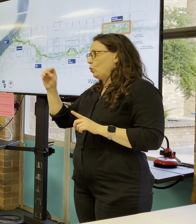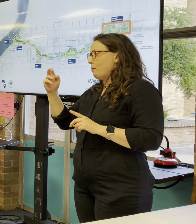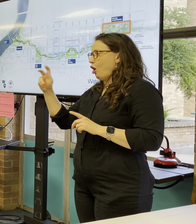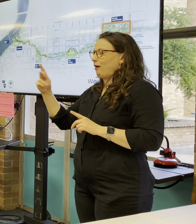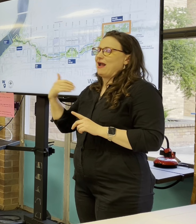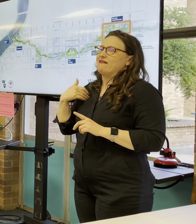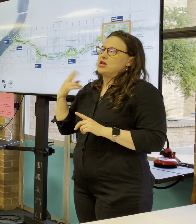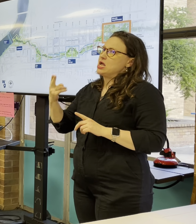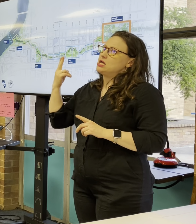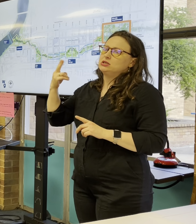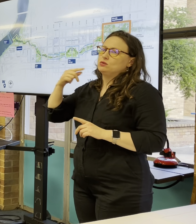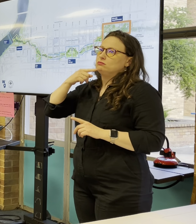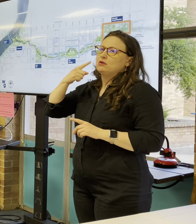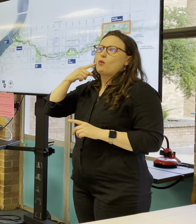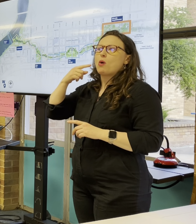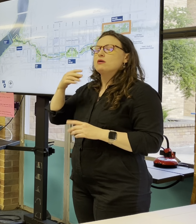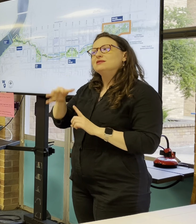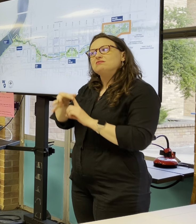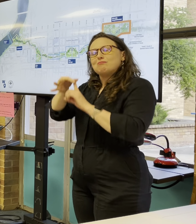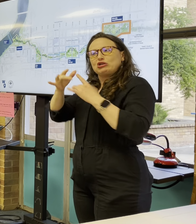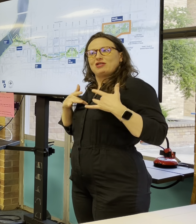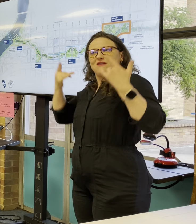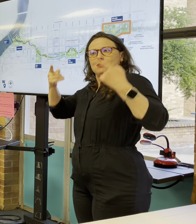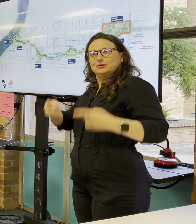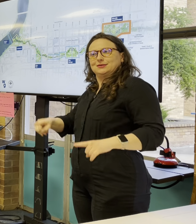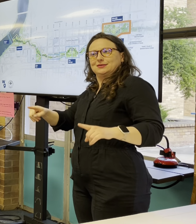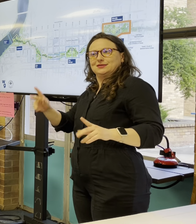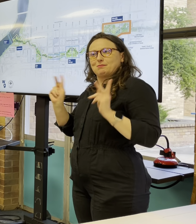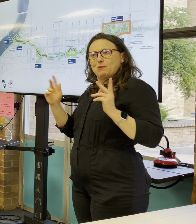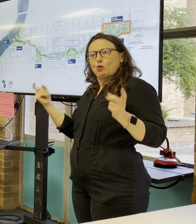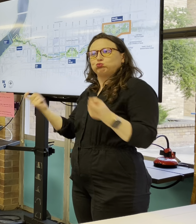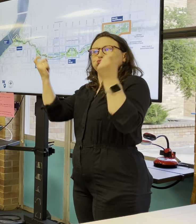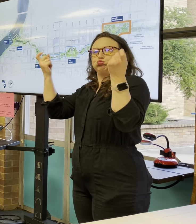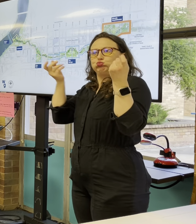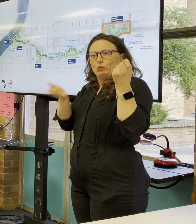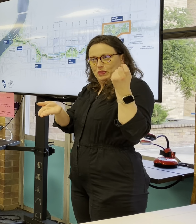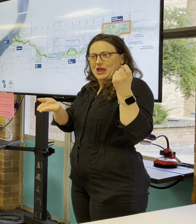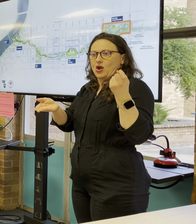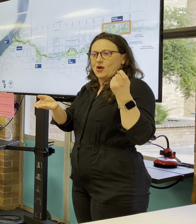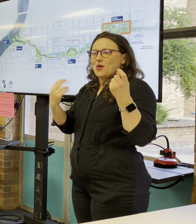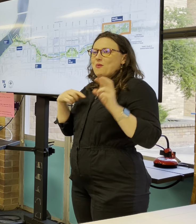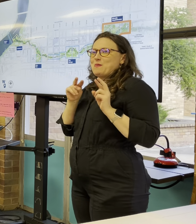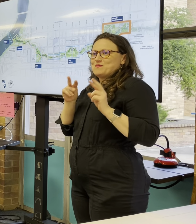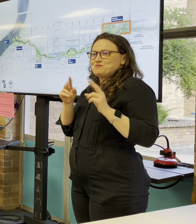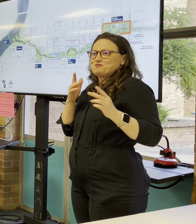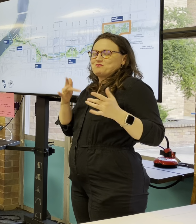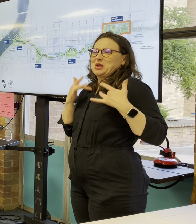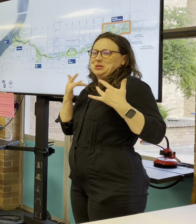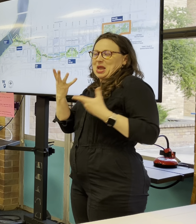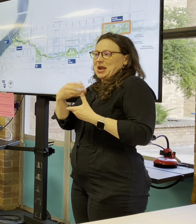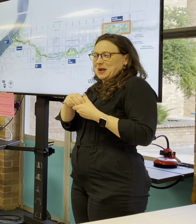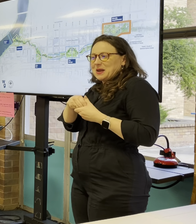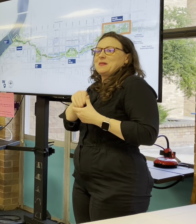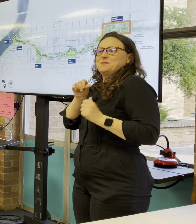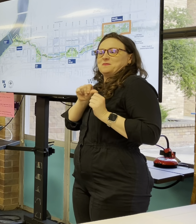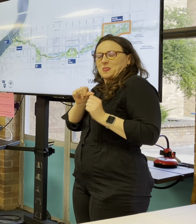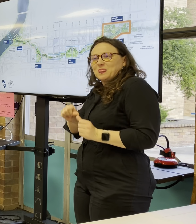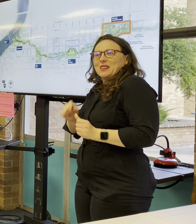Austin of being a place for special events and all kinds of activities. So we were really excited to be able to continue